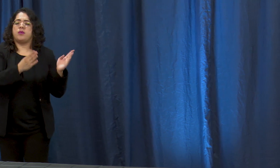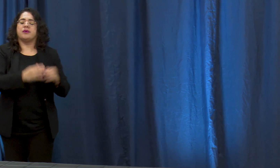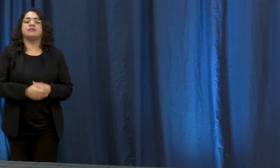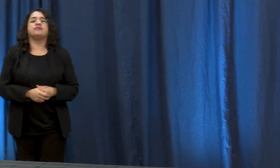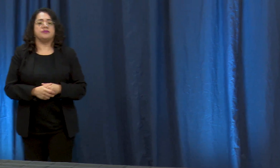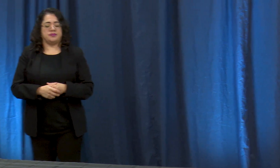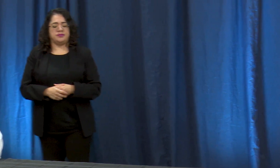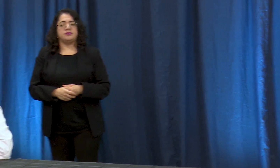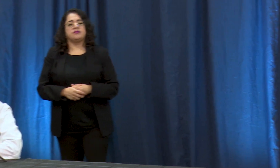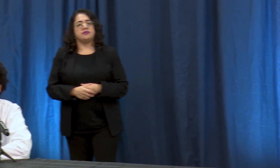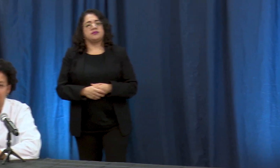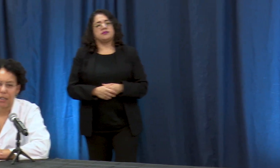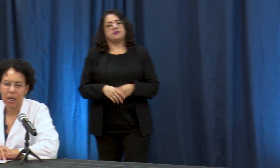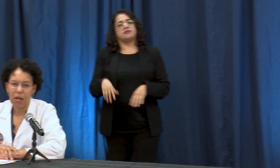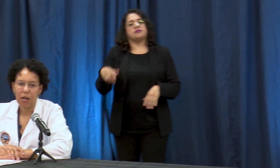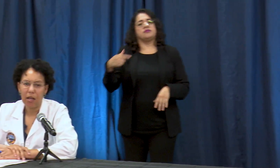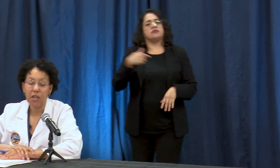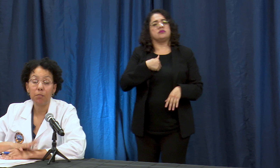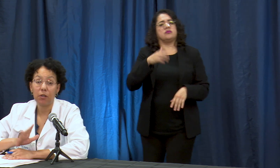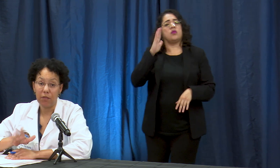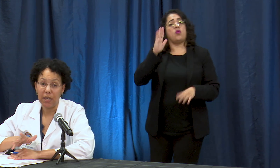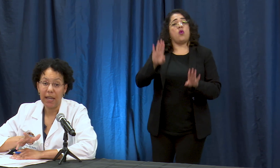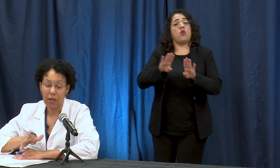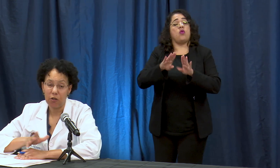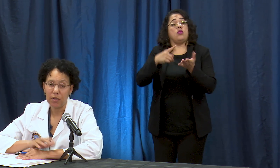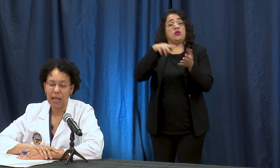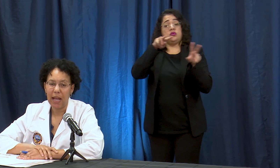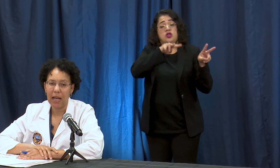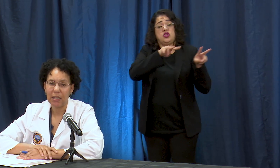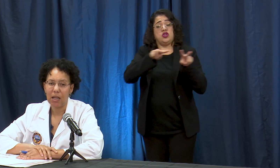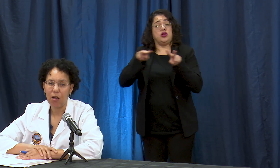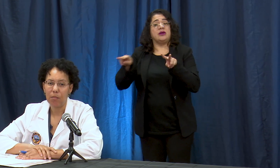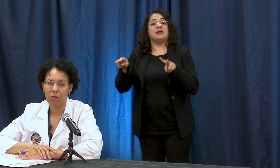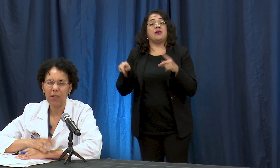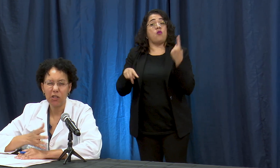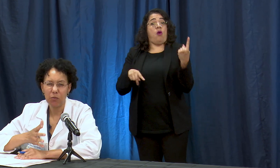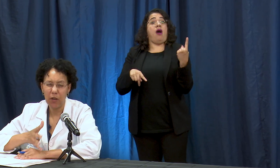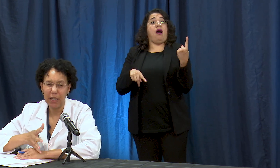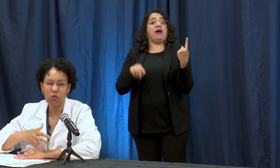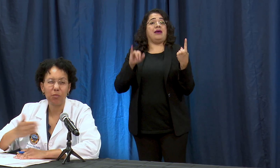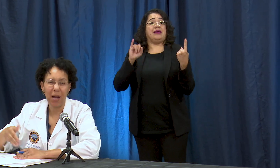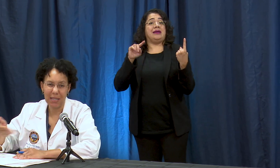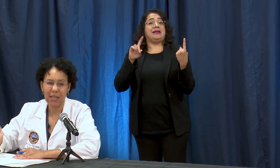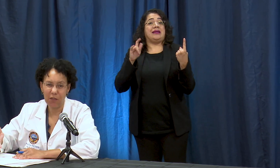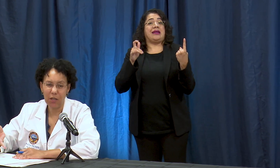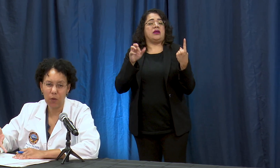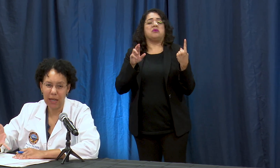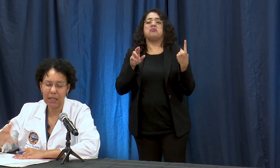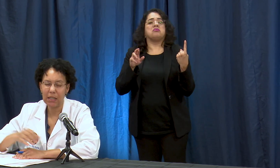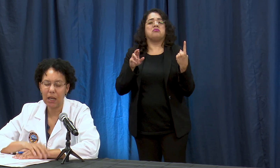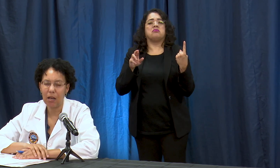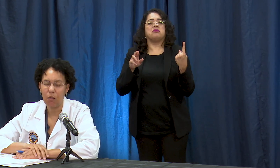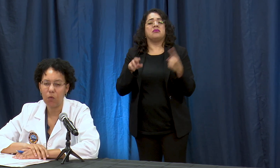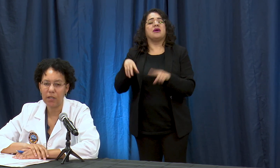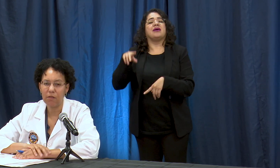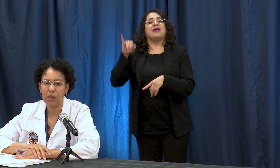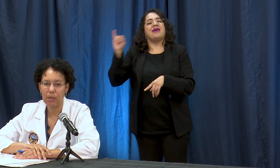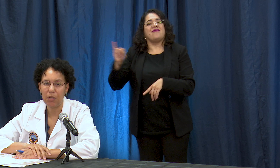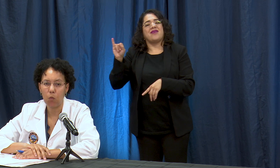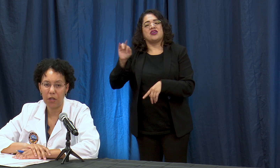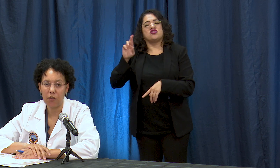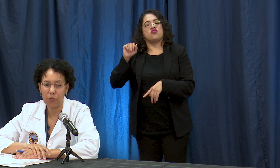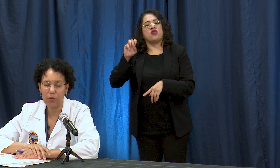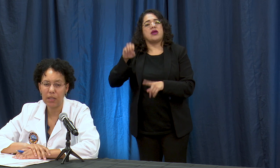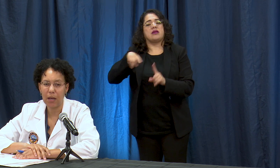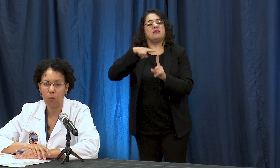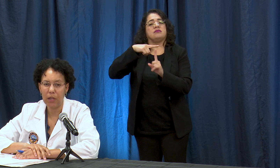I think we'll be looking at a number of indicators, and infection rates or positivity rate will definitely